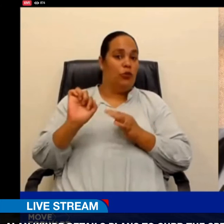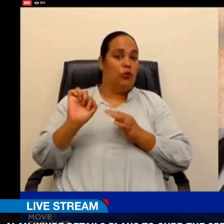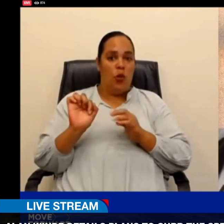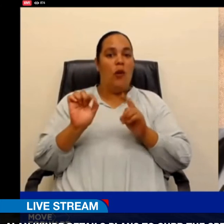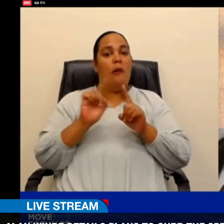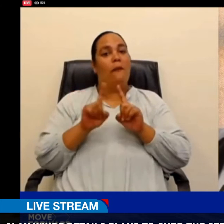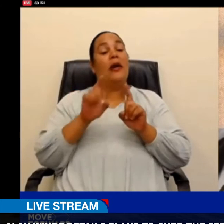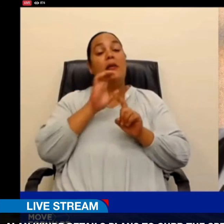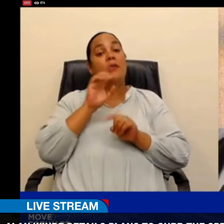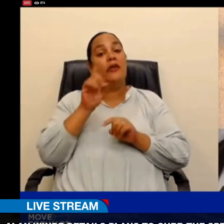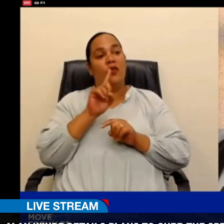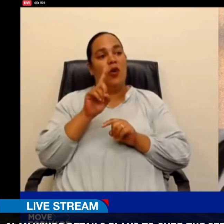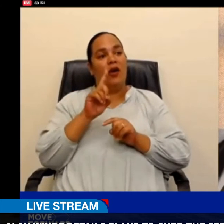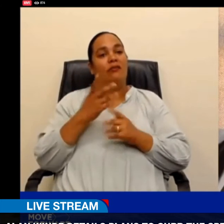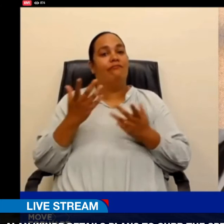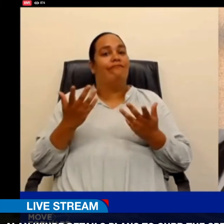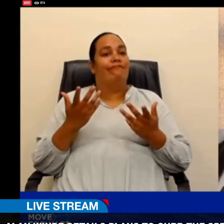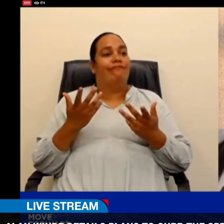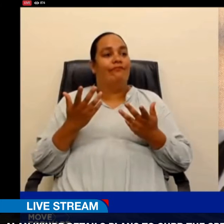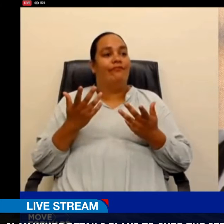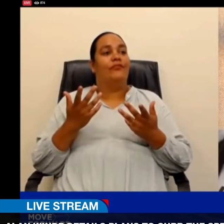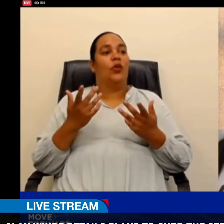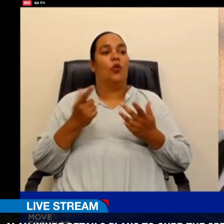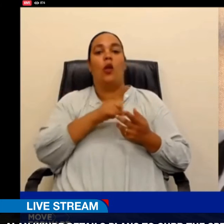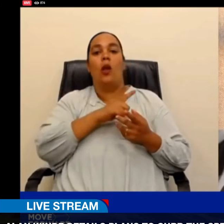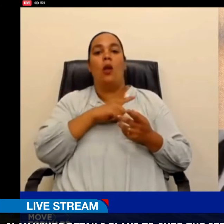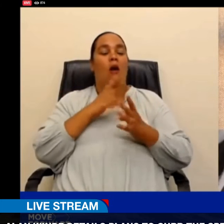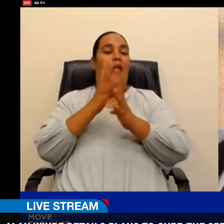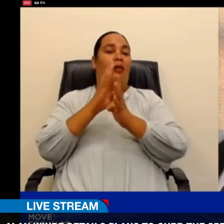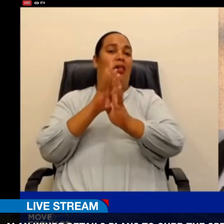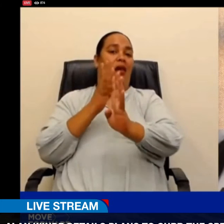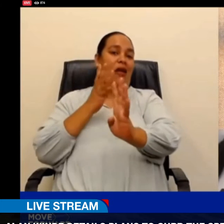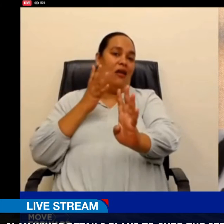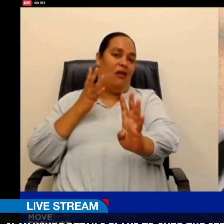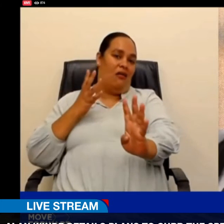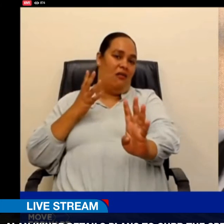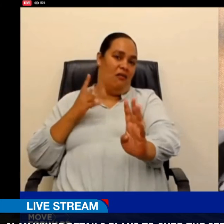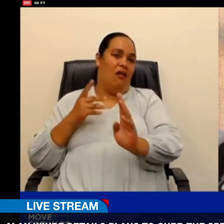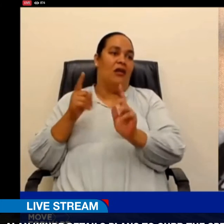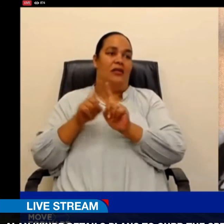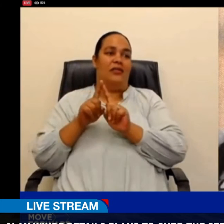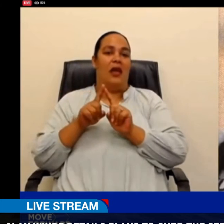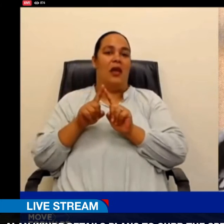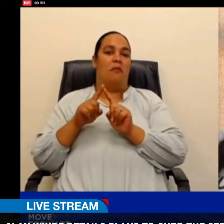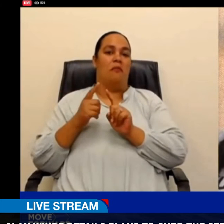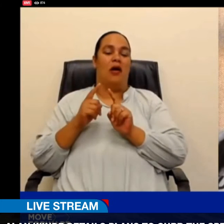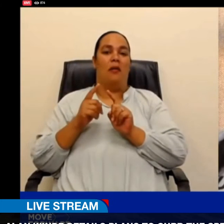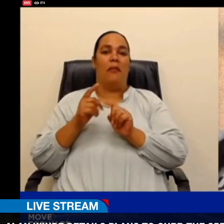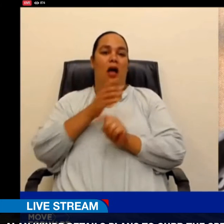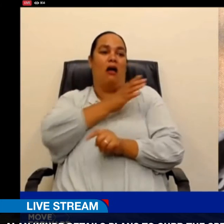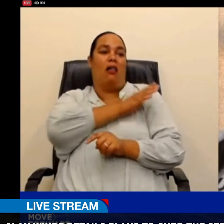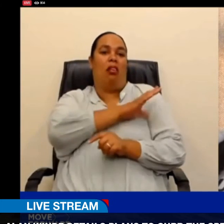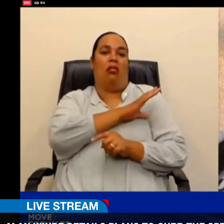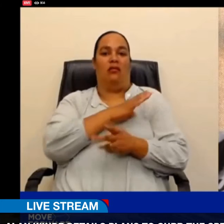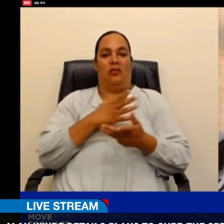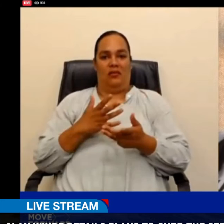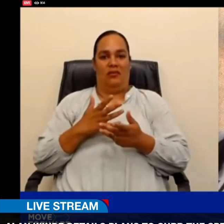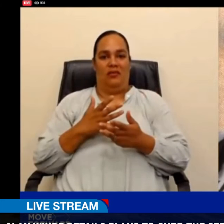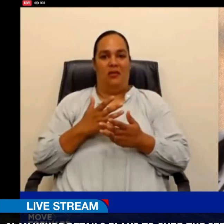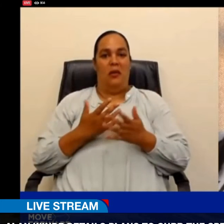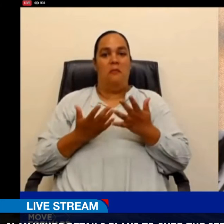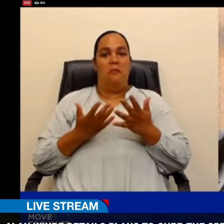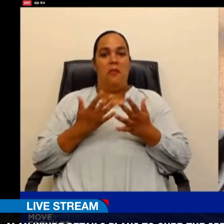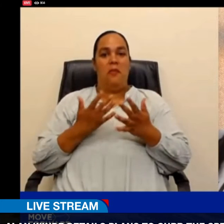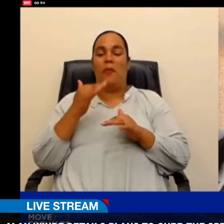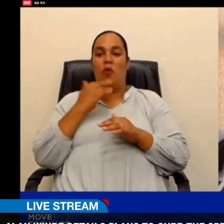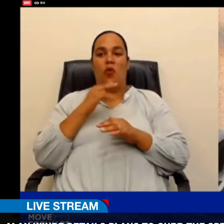means that we'll end up having long queues, even in our primary healthcare clinics. When people now, those who are not